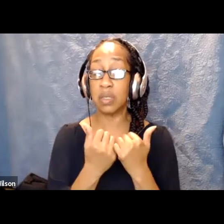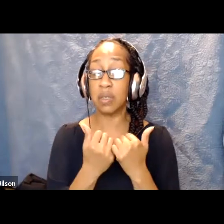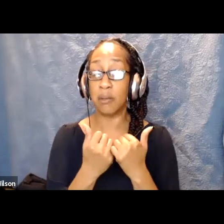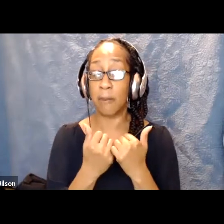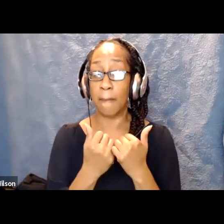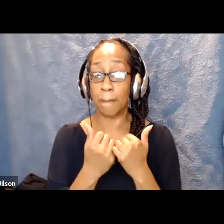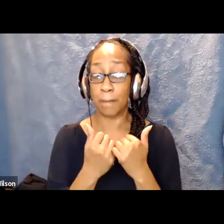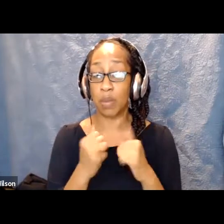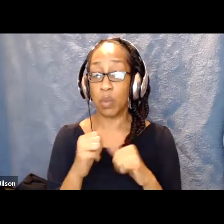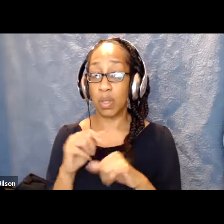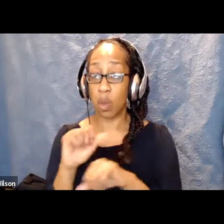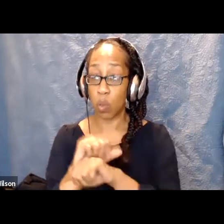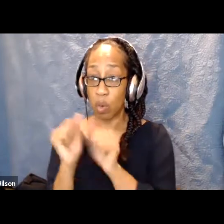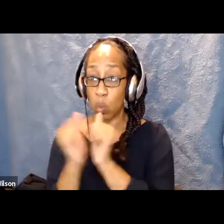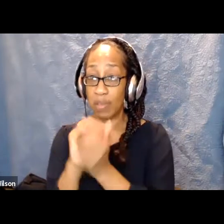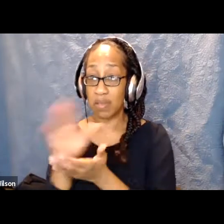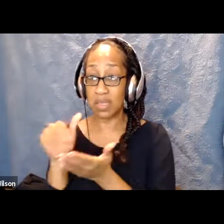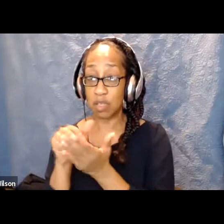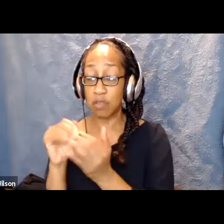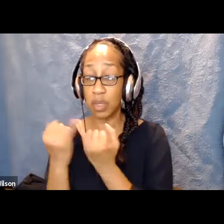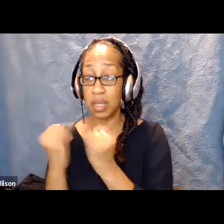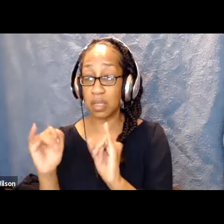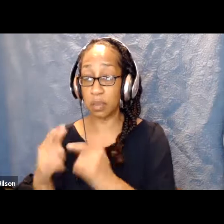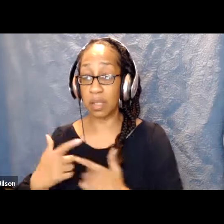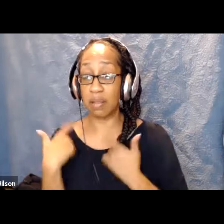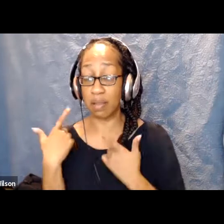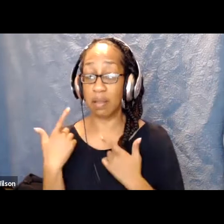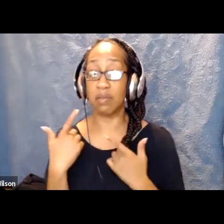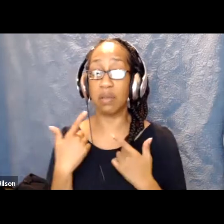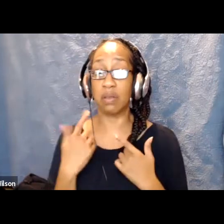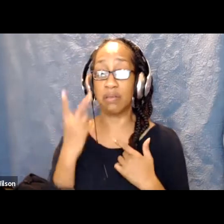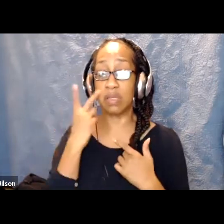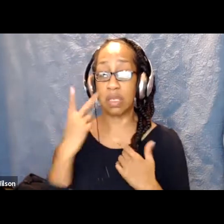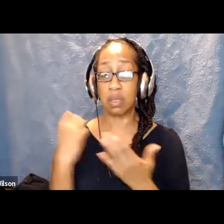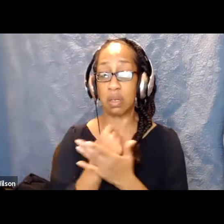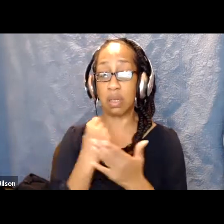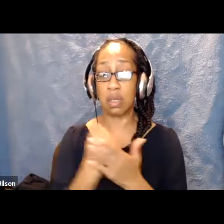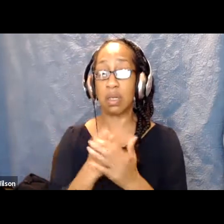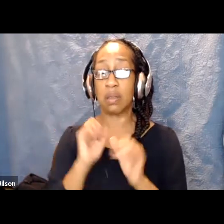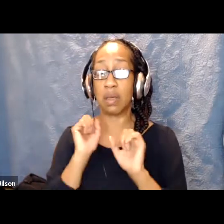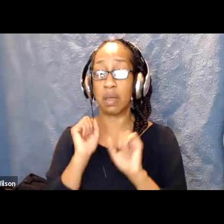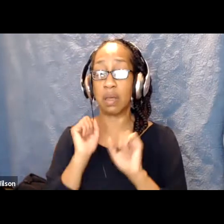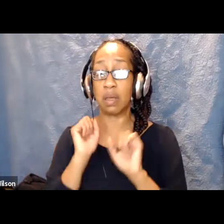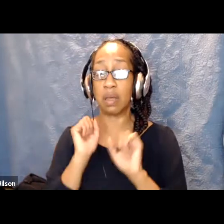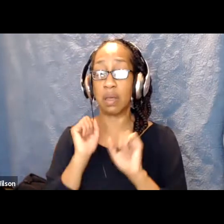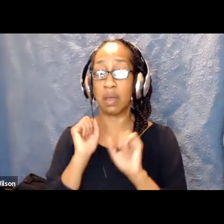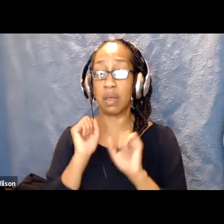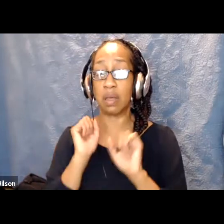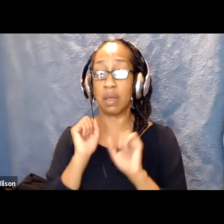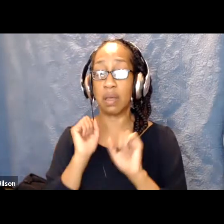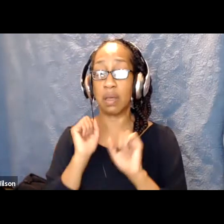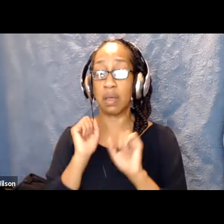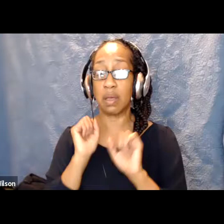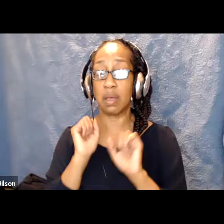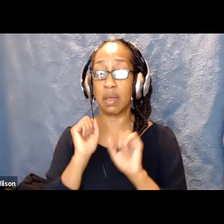working with Centers for Independent Living in delivering these career counseling and information and referral services